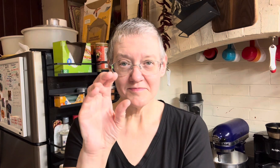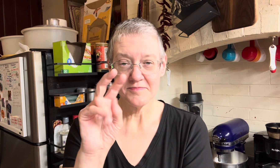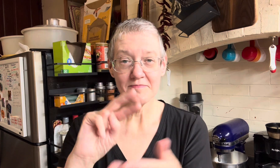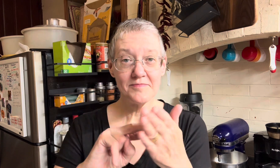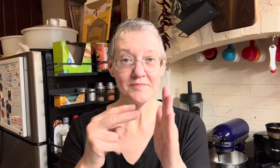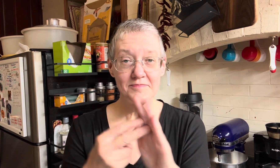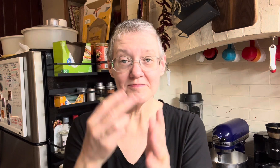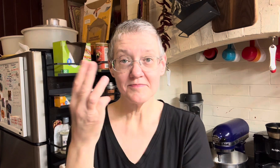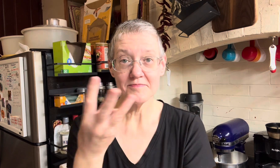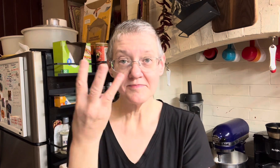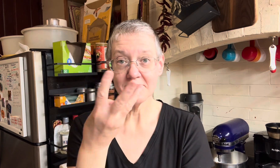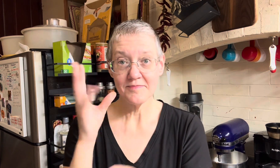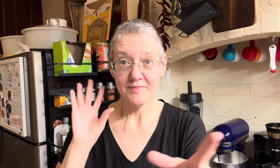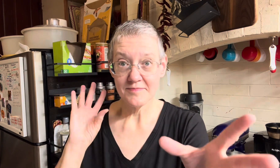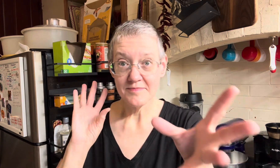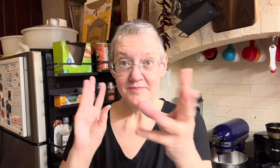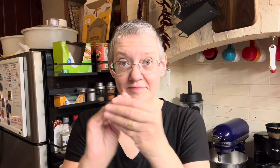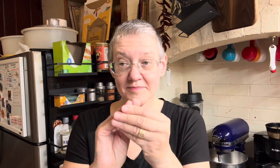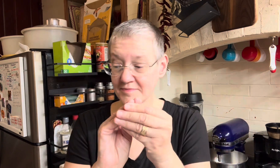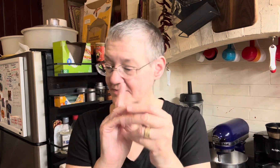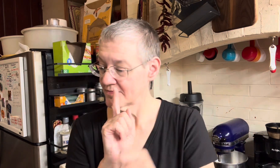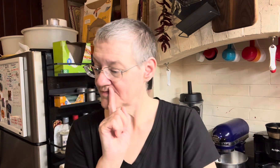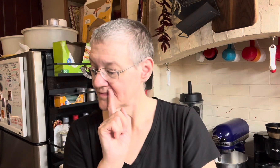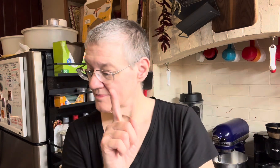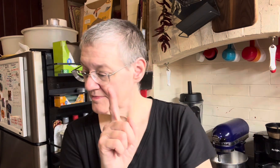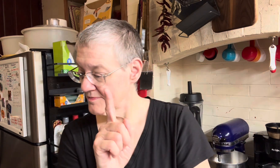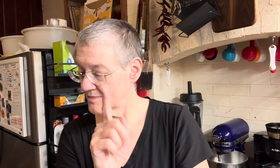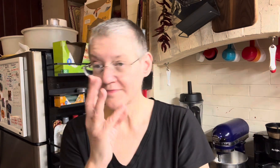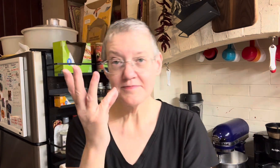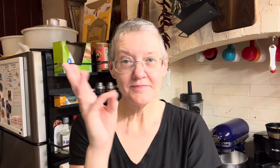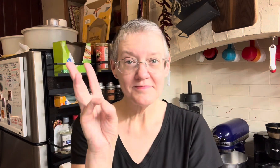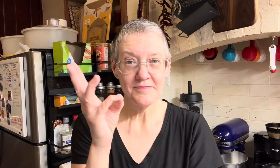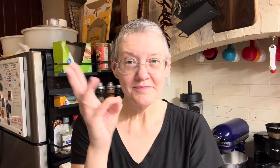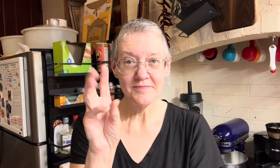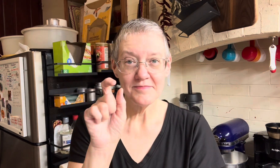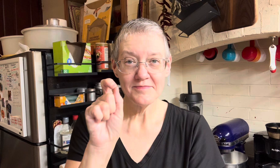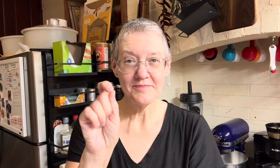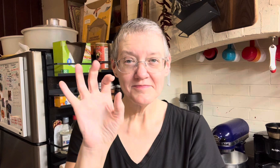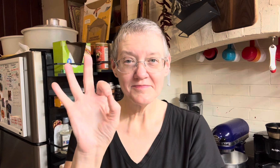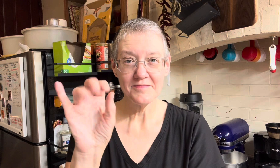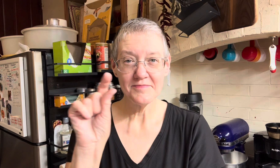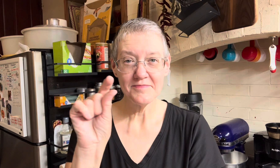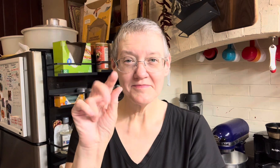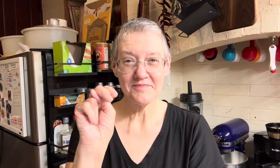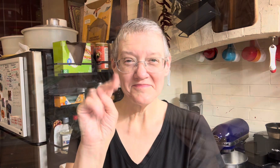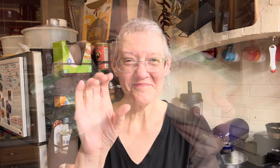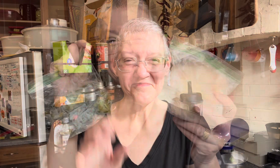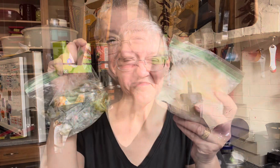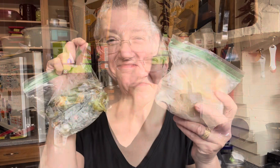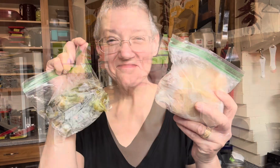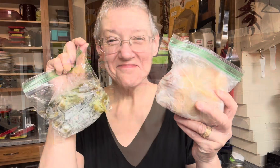worth. So altogether for Wednesday is 16.9 grams of net